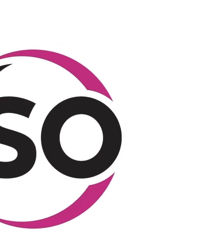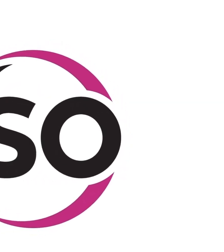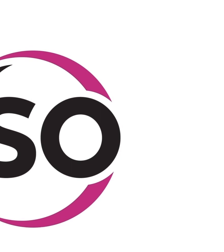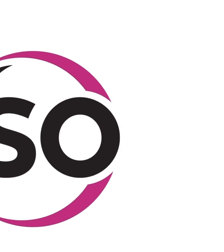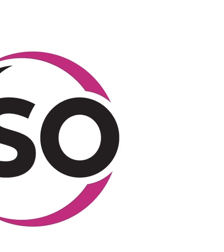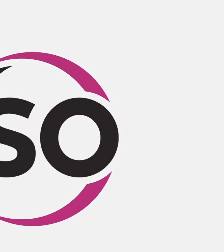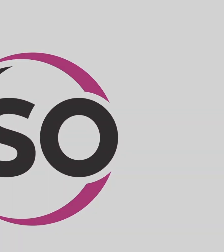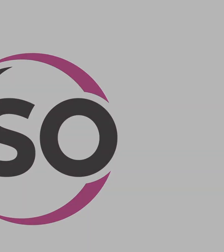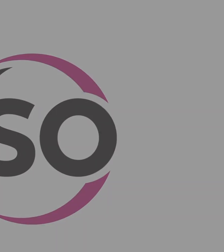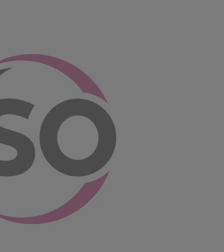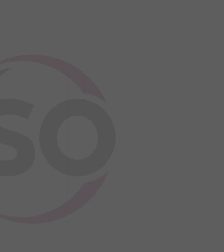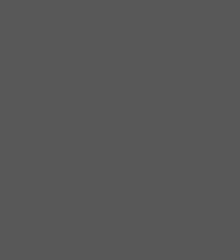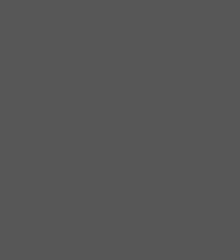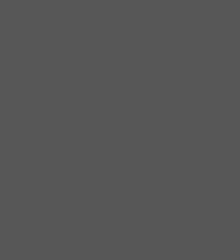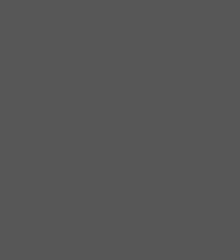VSO.